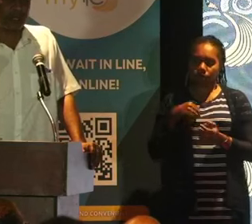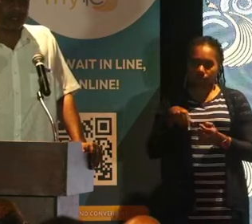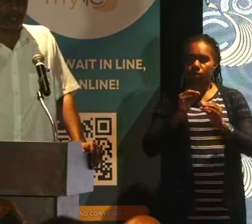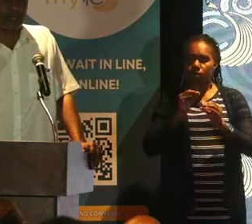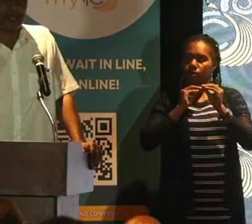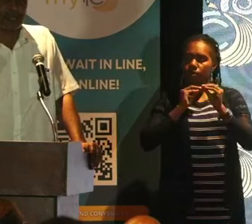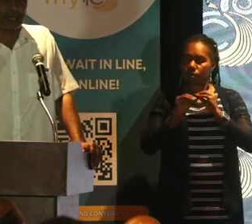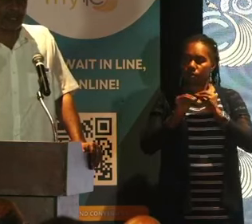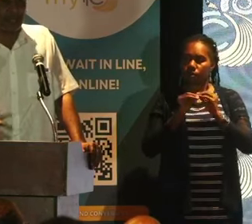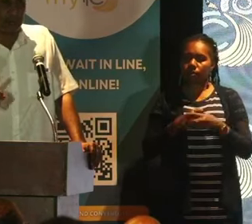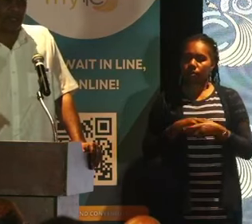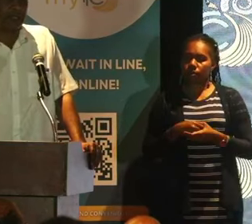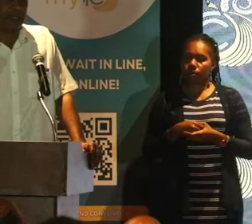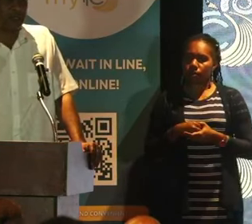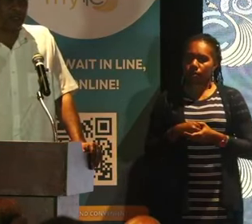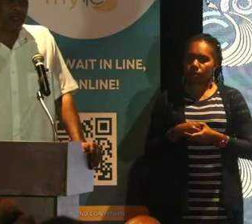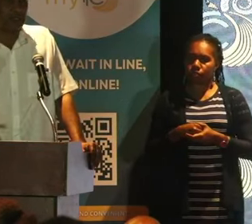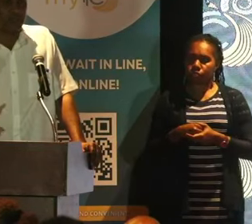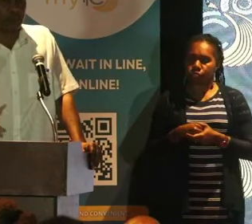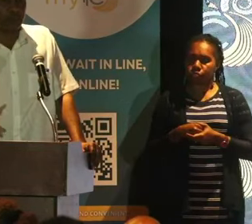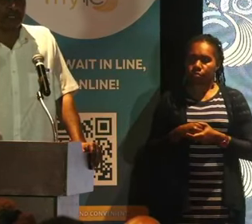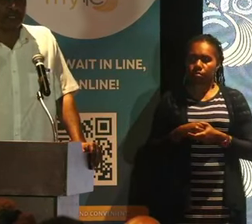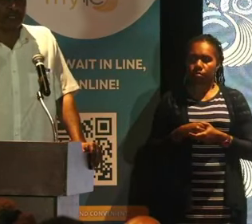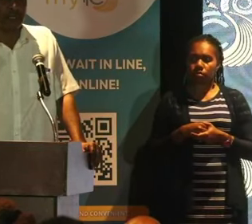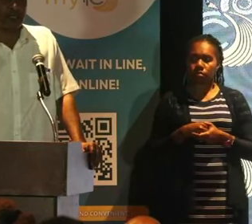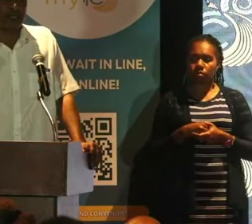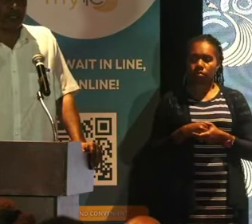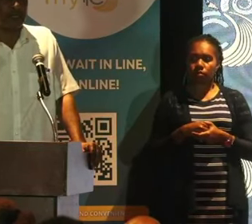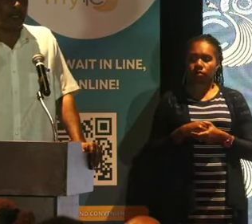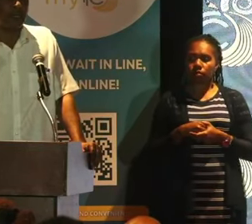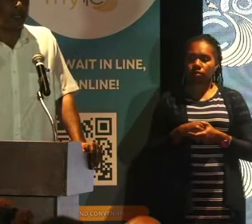there. That's one. Two is that